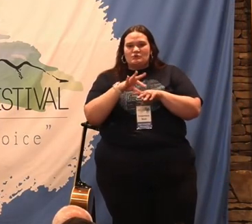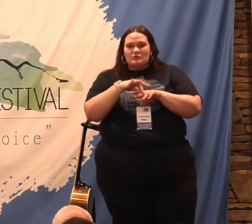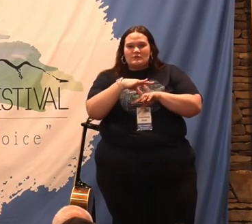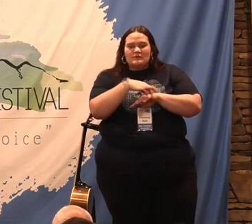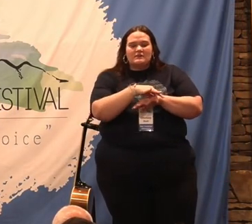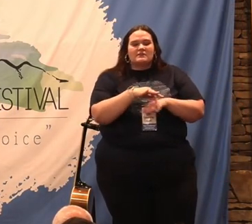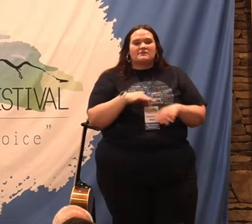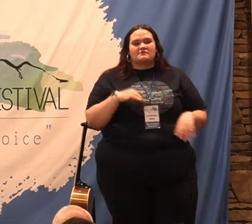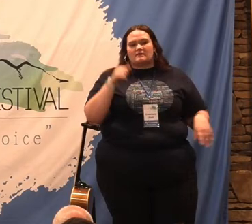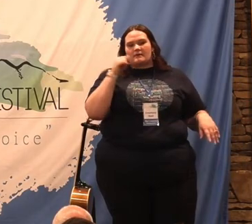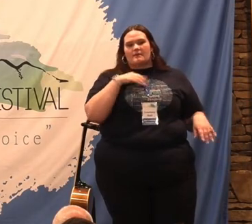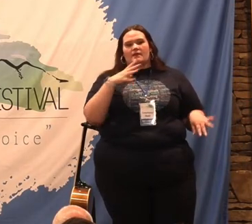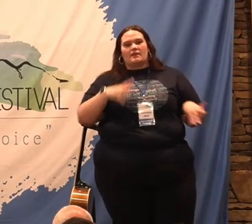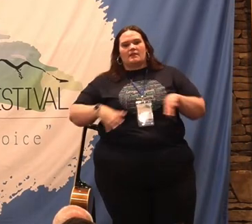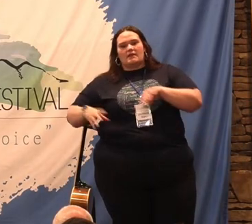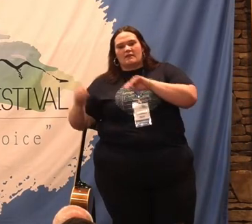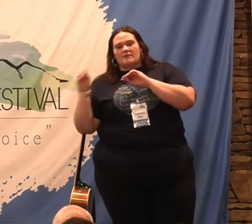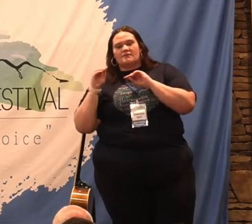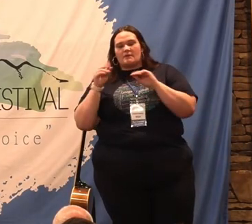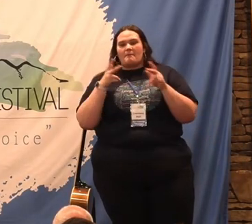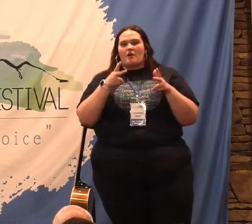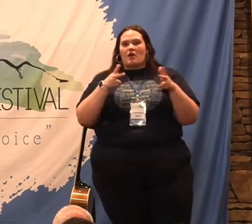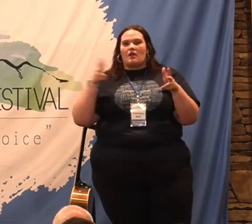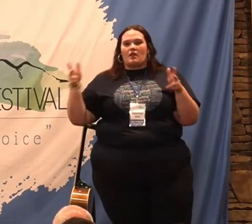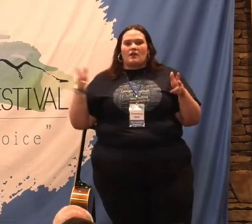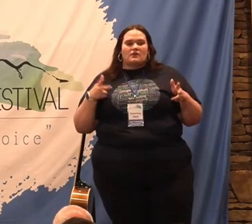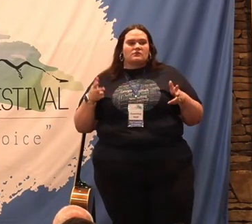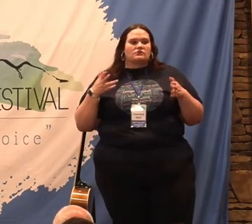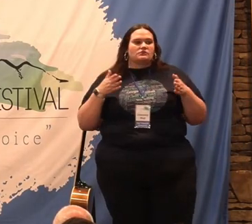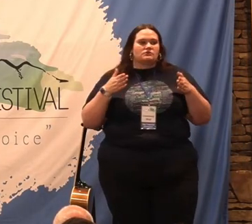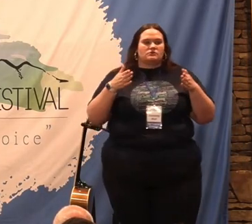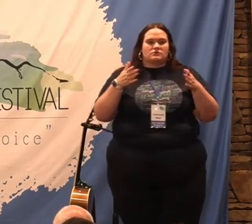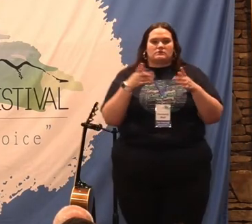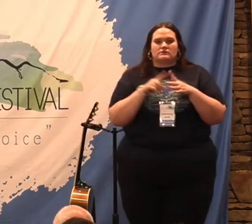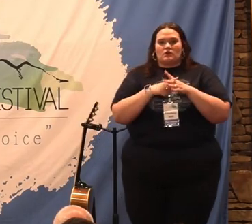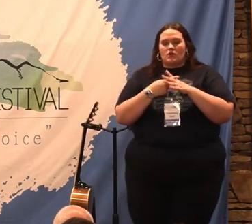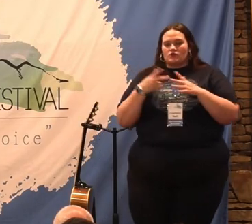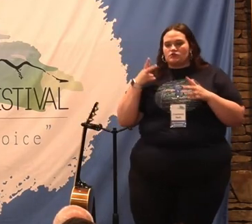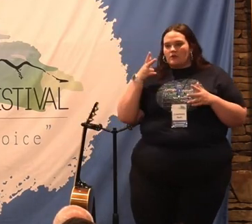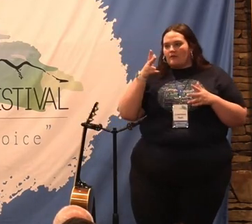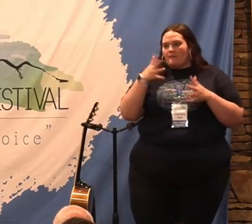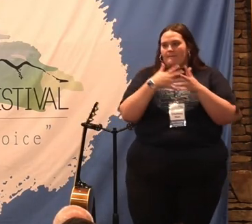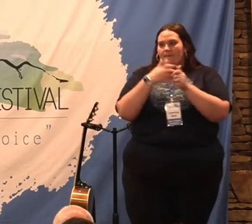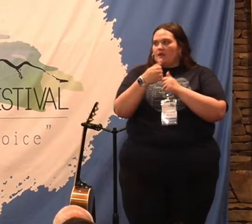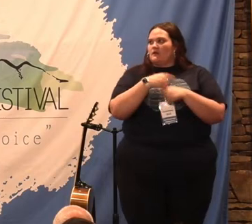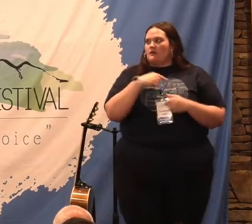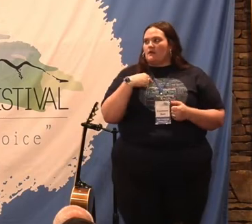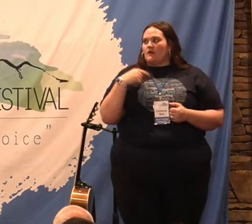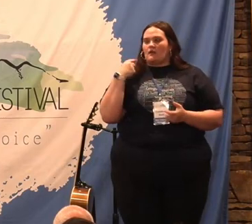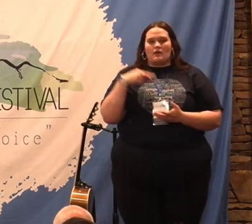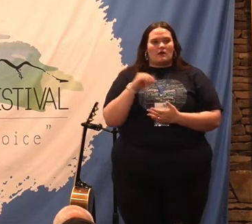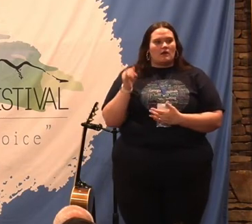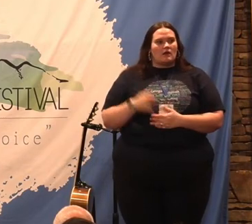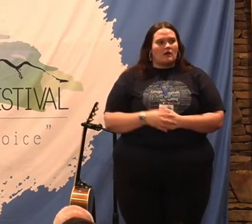He pulls out of the parking lot, out into the street. He starts to drive by us. I'm standing there like this.